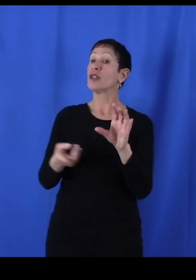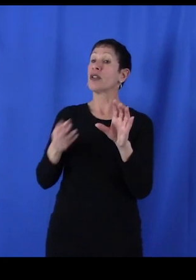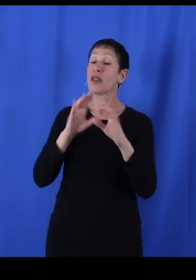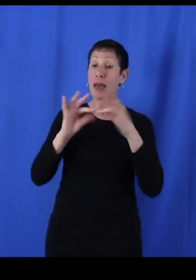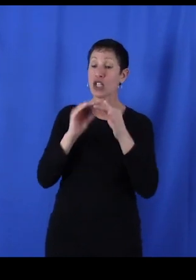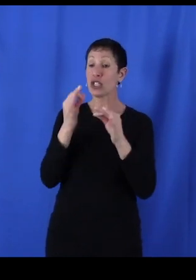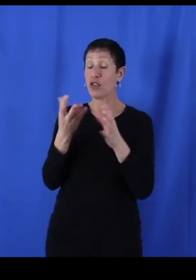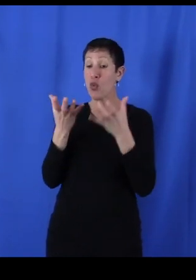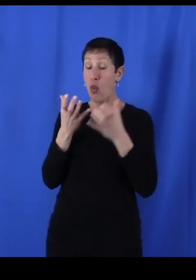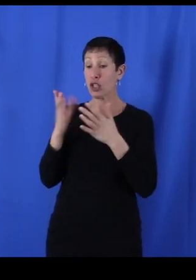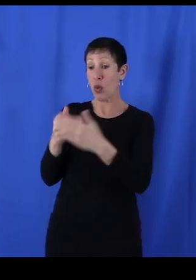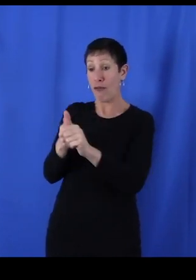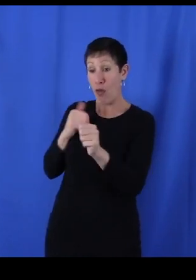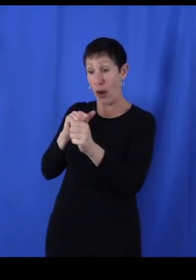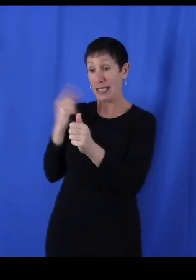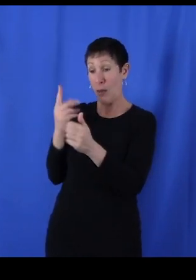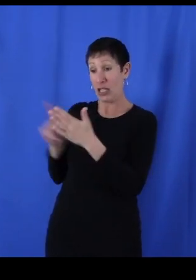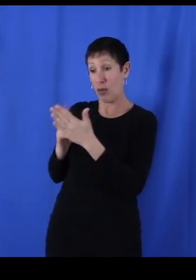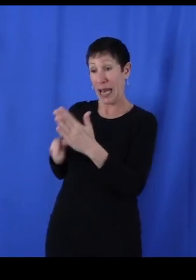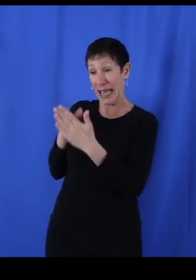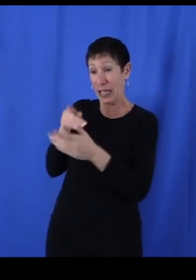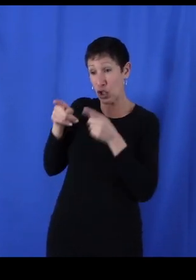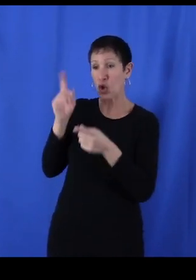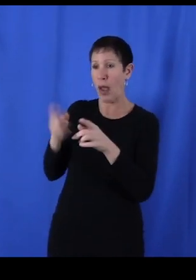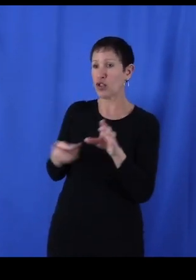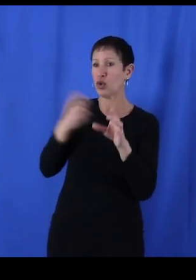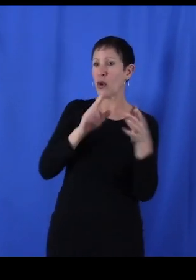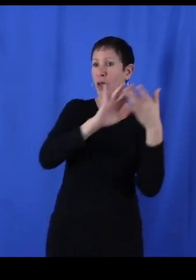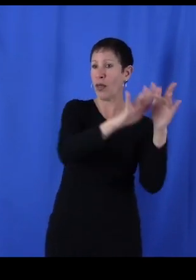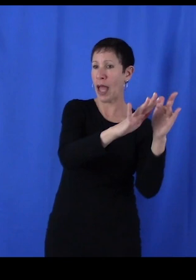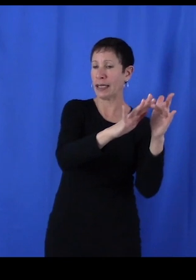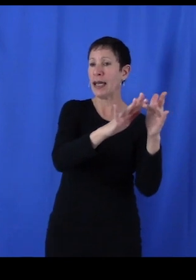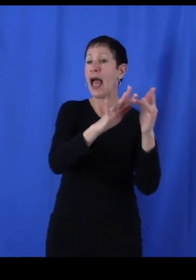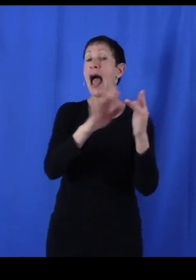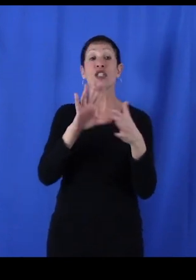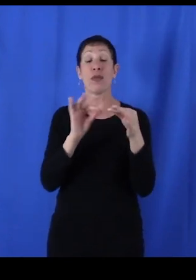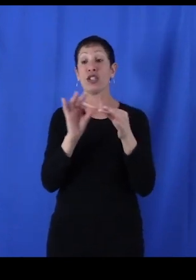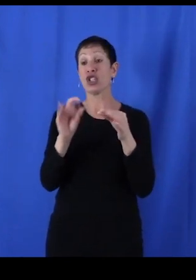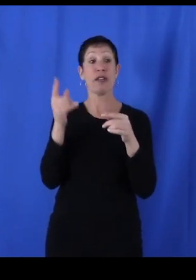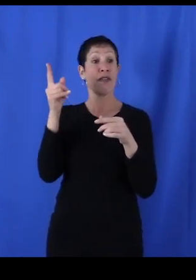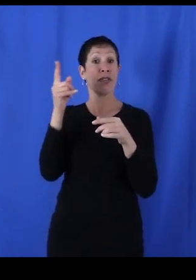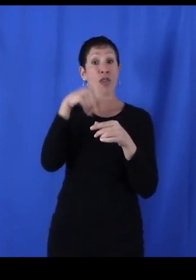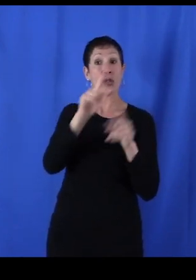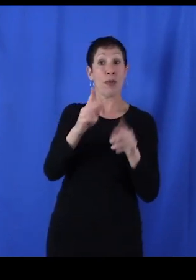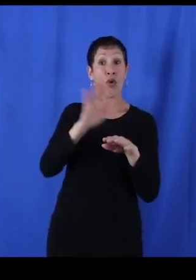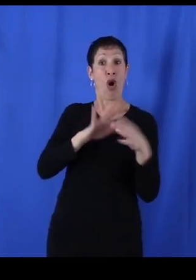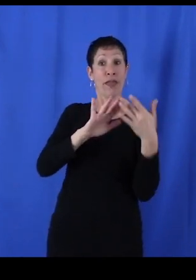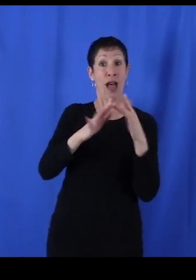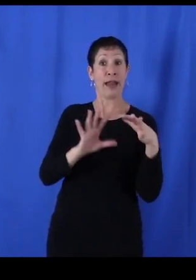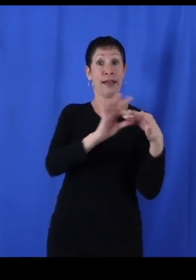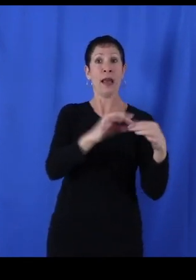you want to avoid being discriminated against. Right? And the message is, if these people are online, so should